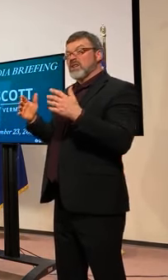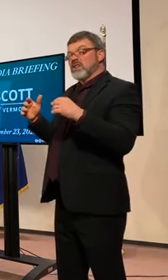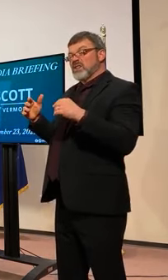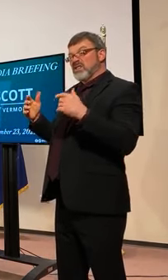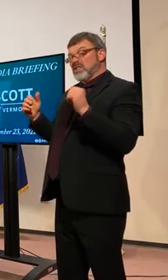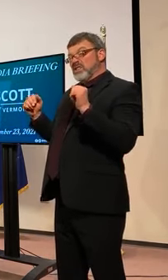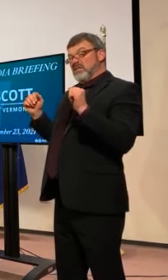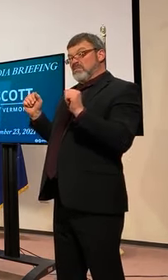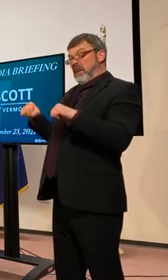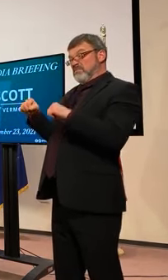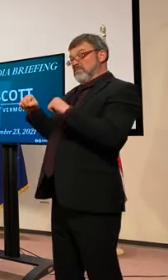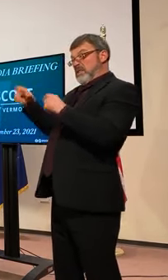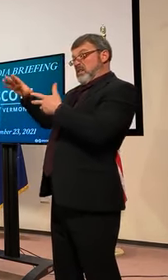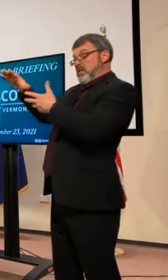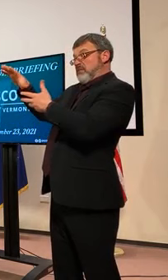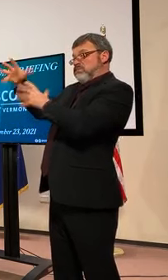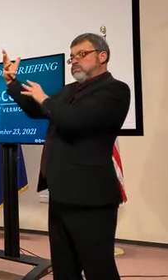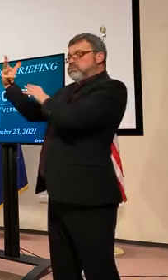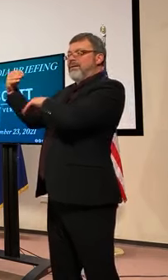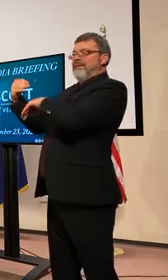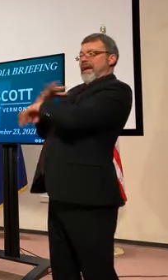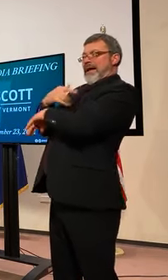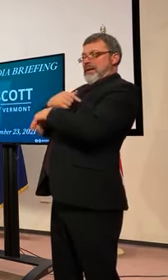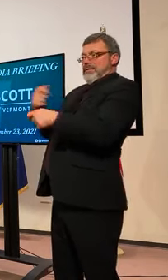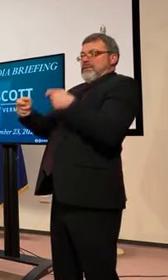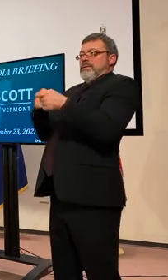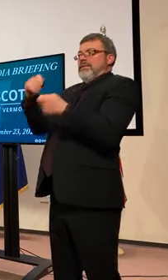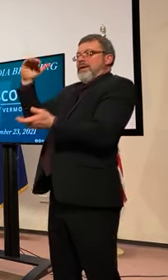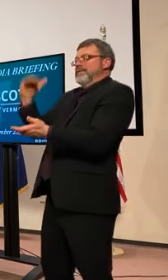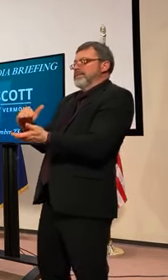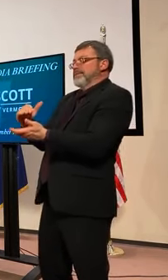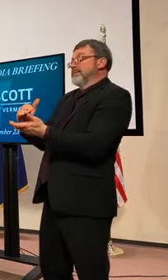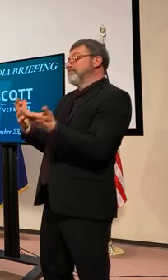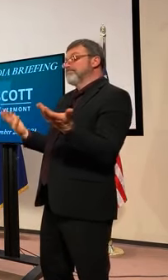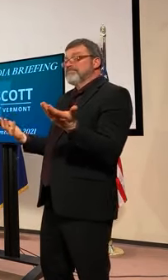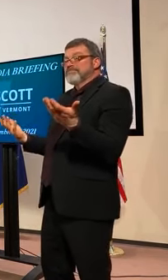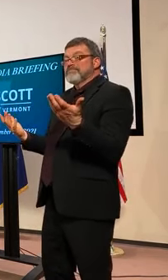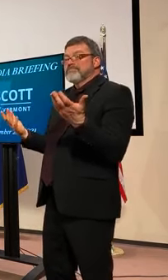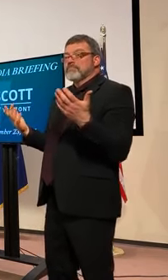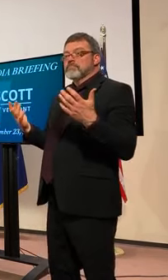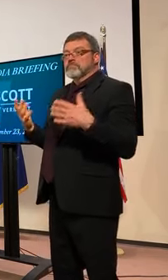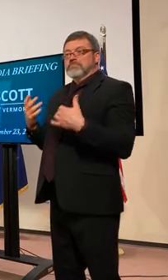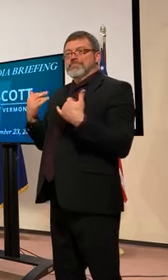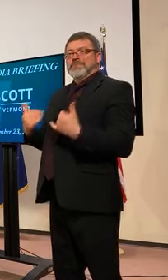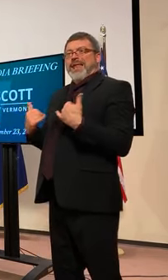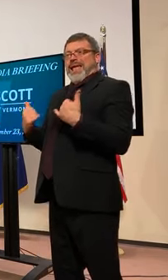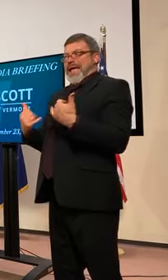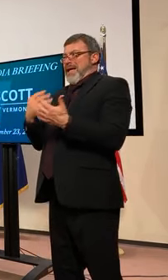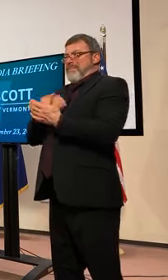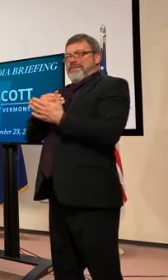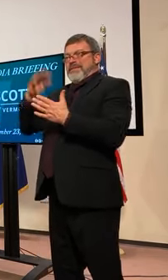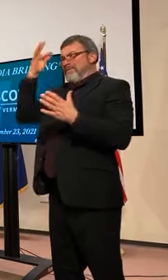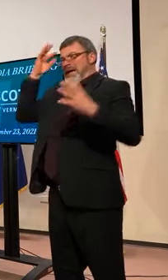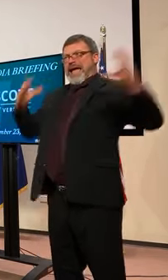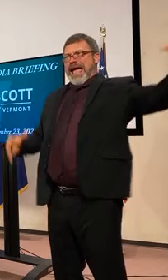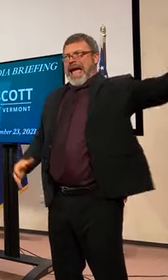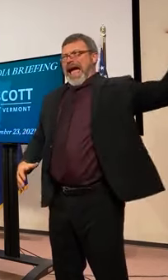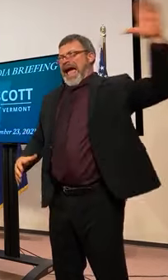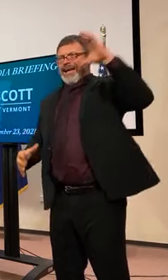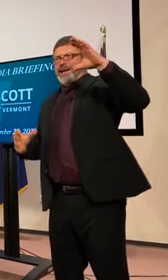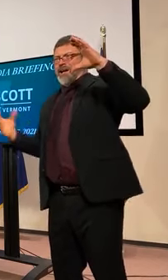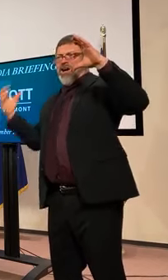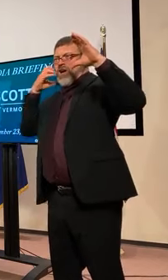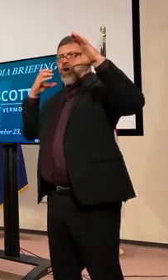the things we need to do. We're in a position right now with receiving so much federal money that we need to act